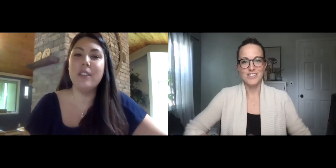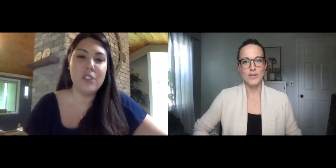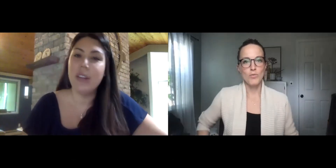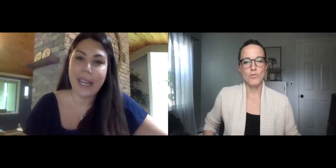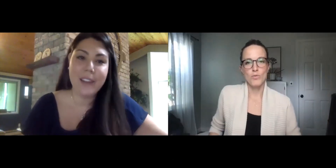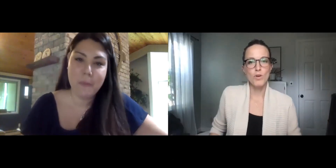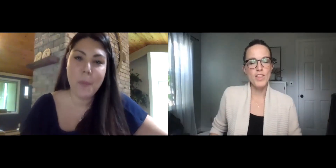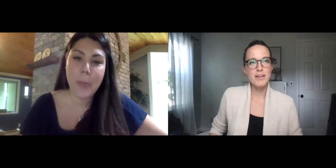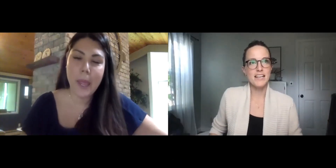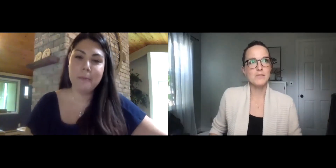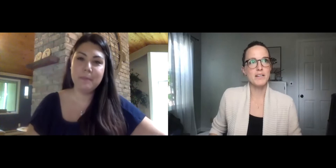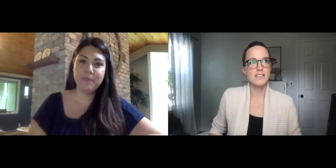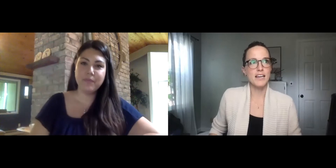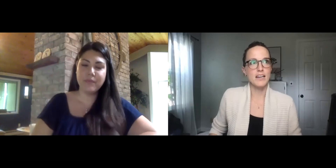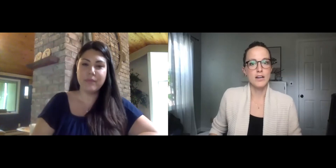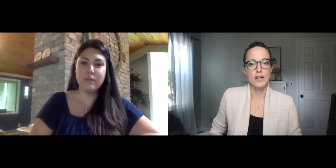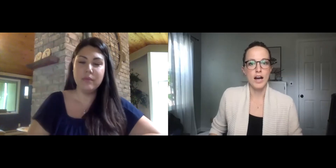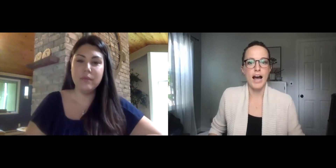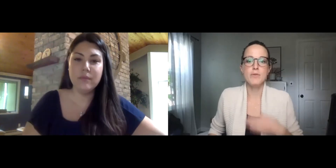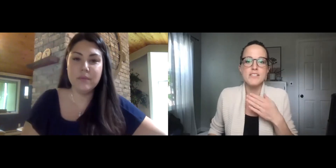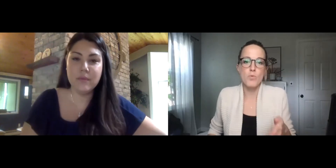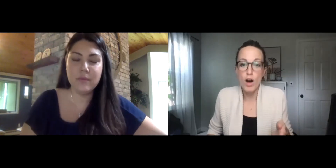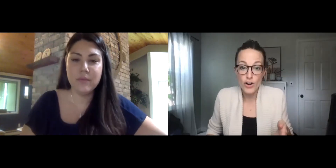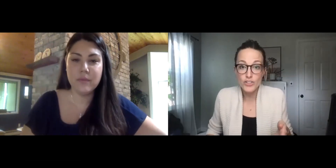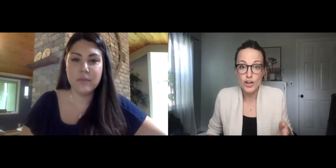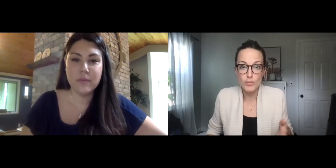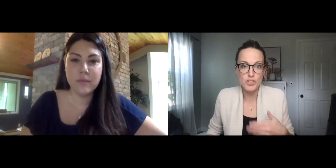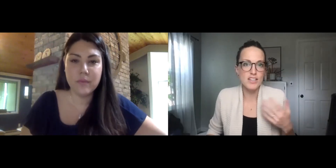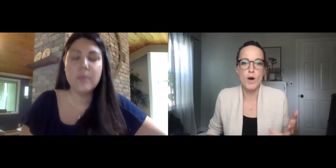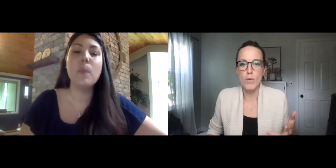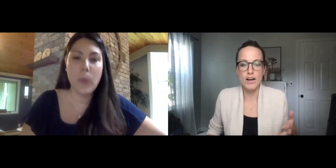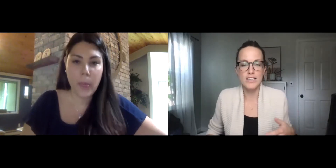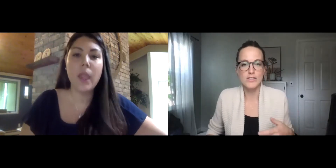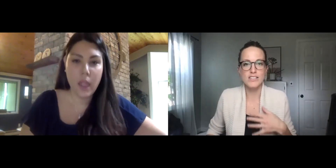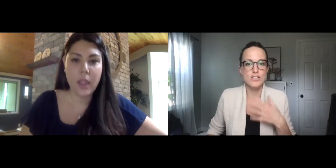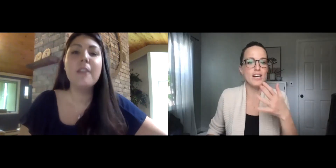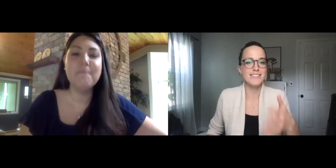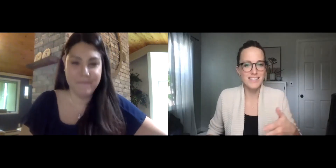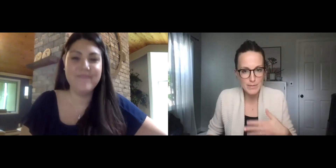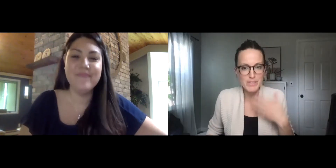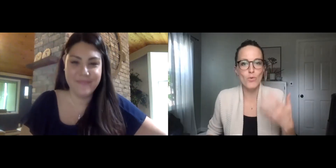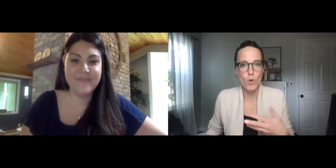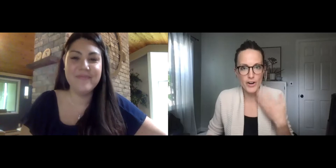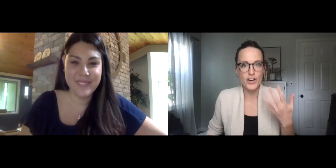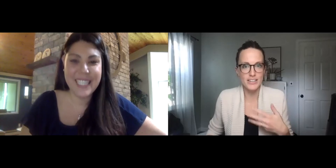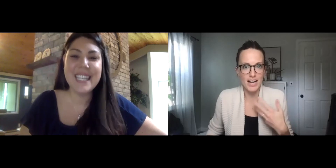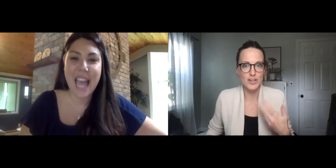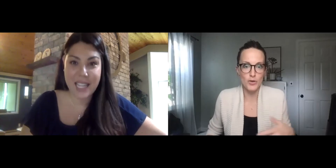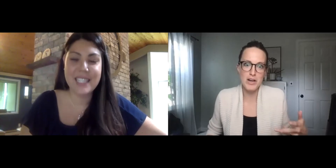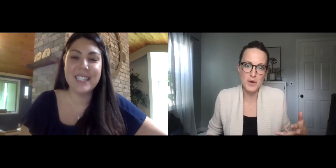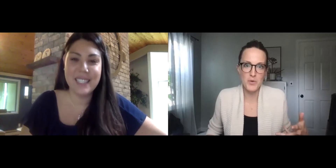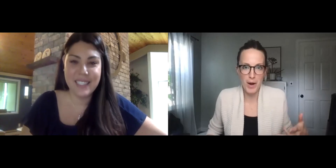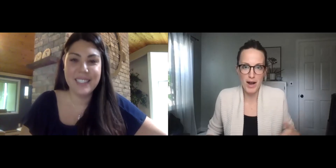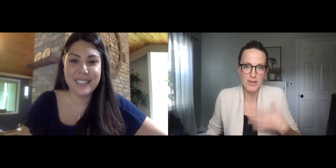but they're still getting it. Well, and that makes sense because like, I always say water to her, but she says wah-wah. And so I still try and keep saying water and not